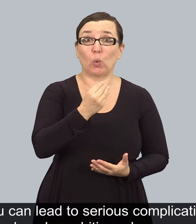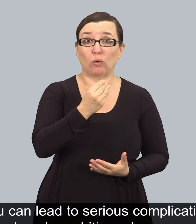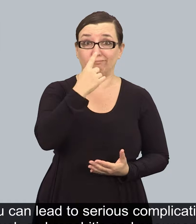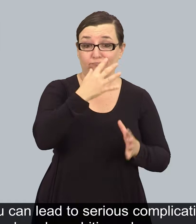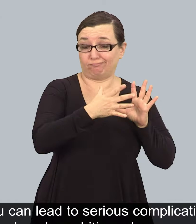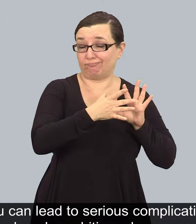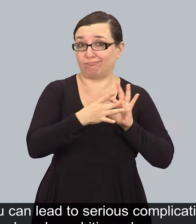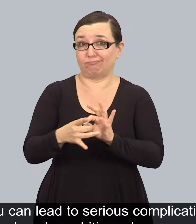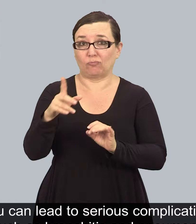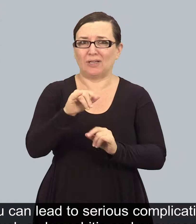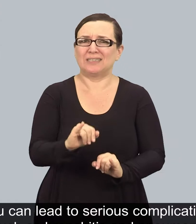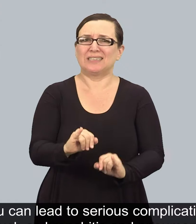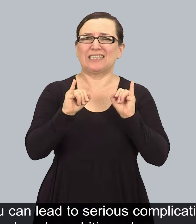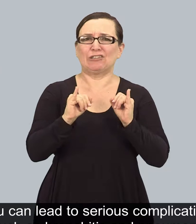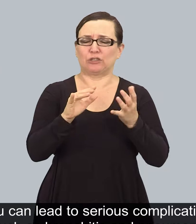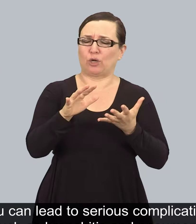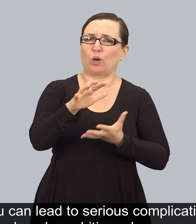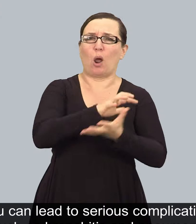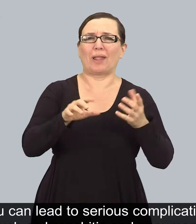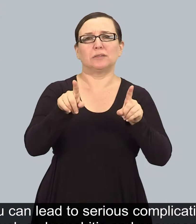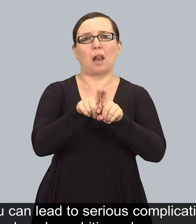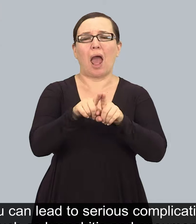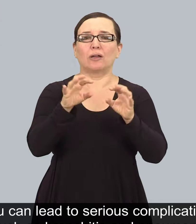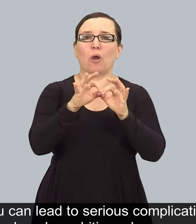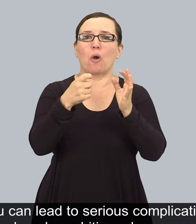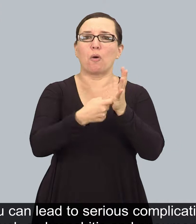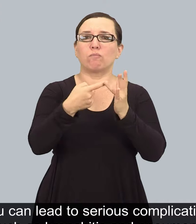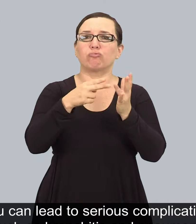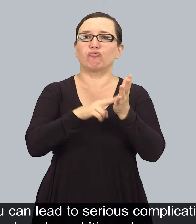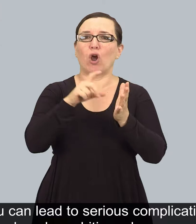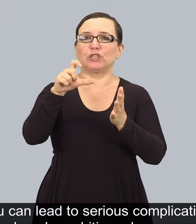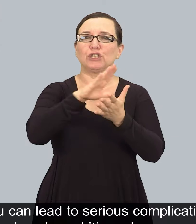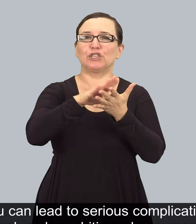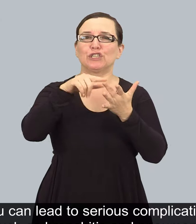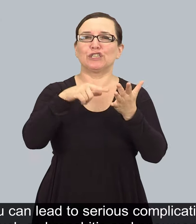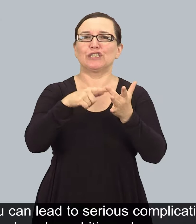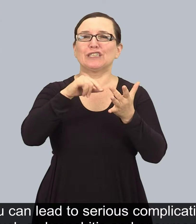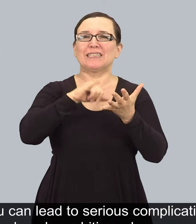Flu can lead to serious complications such as bronchitis and pneumonia,